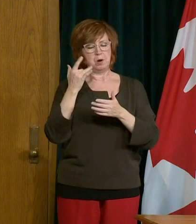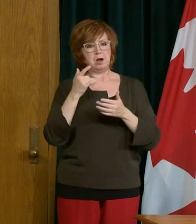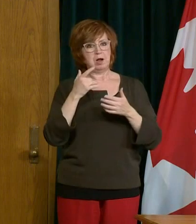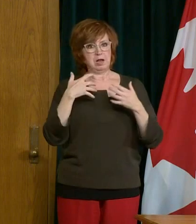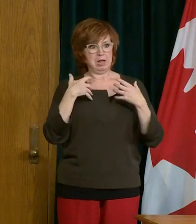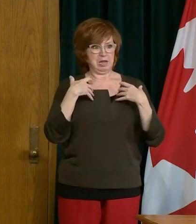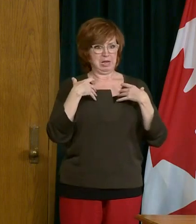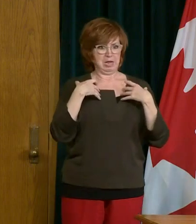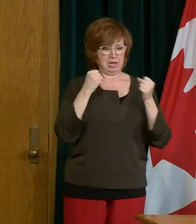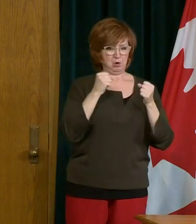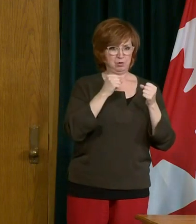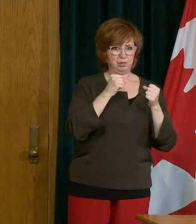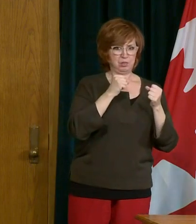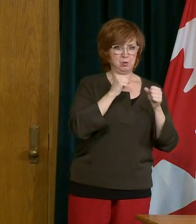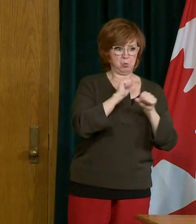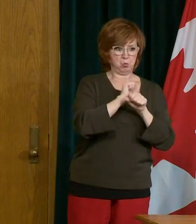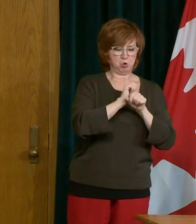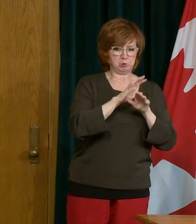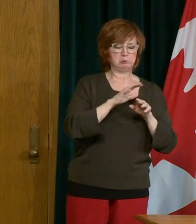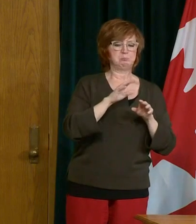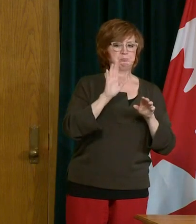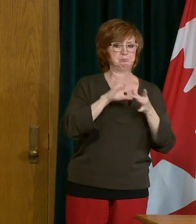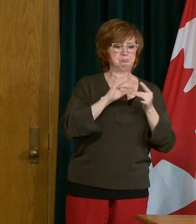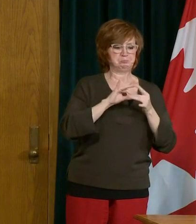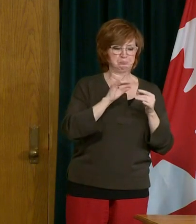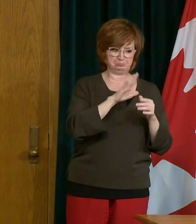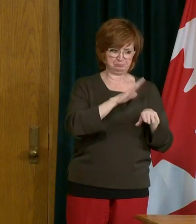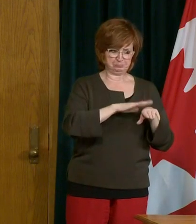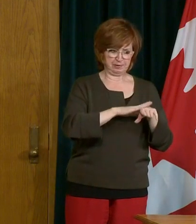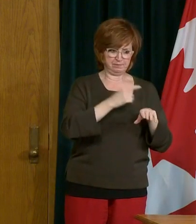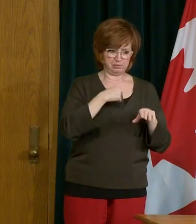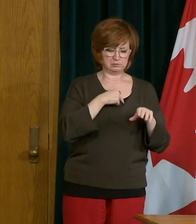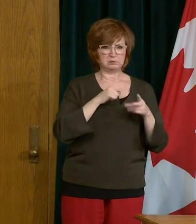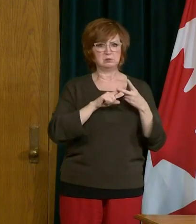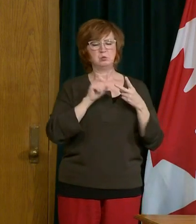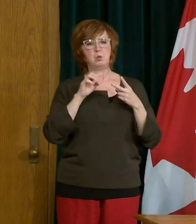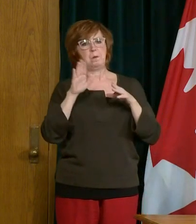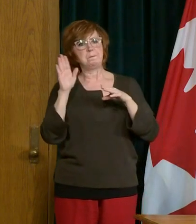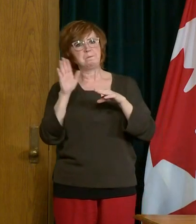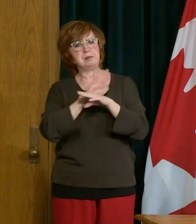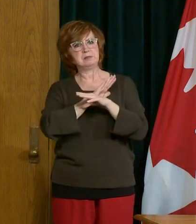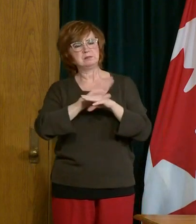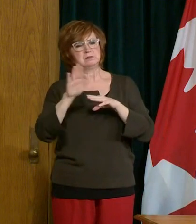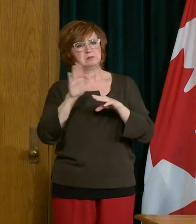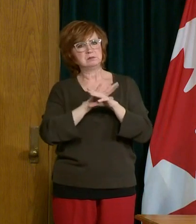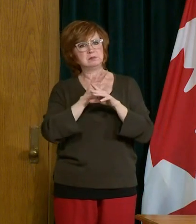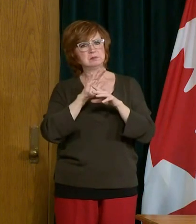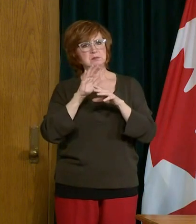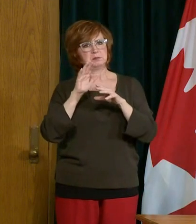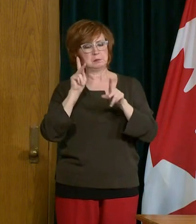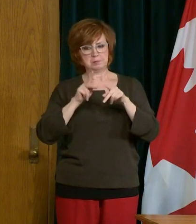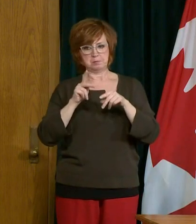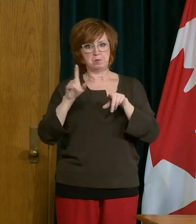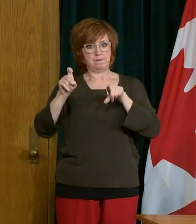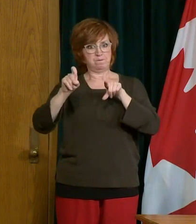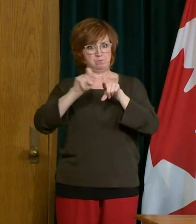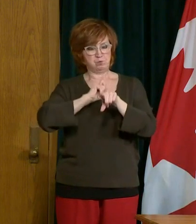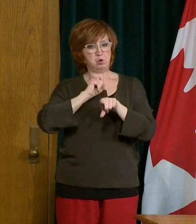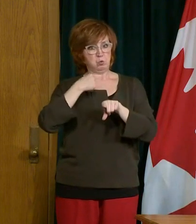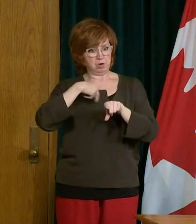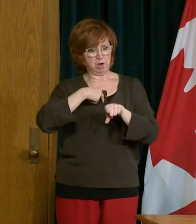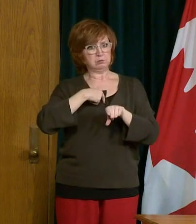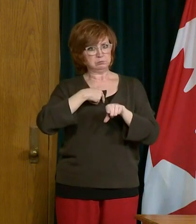is contacting us through our business response telephone line, and providing, in many